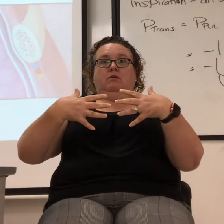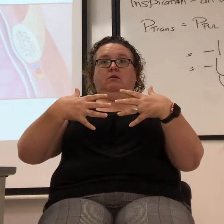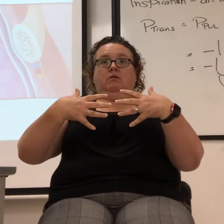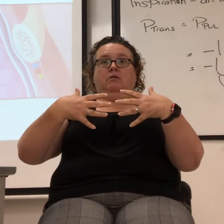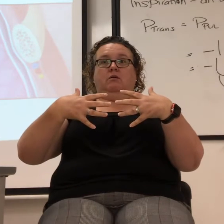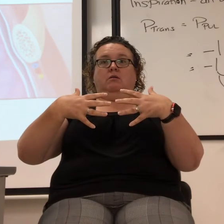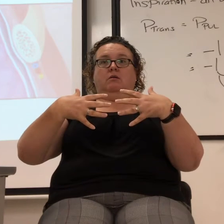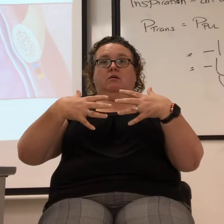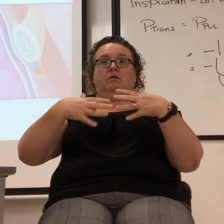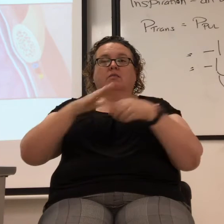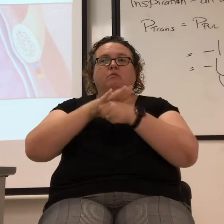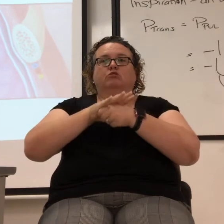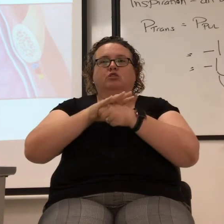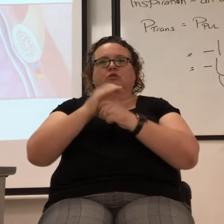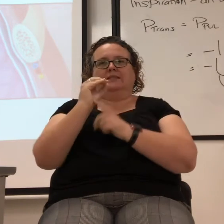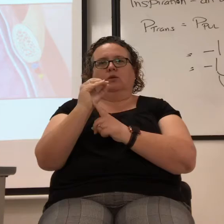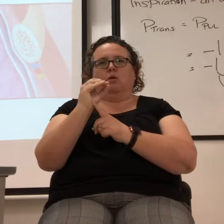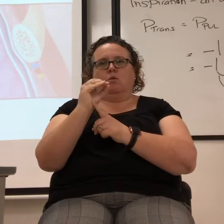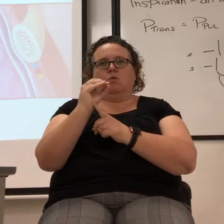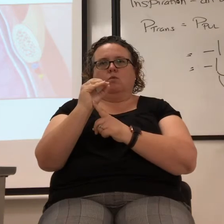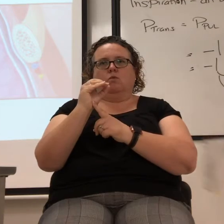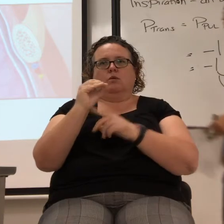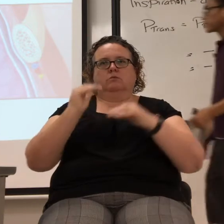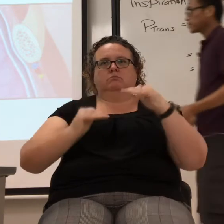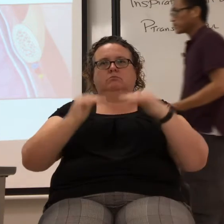The pressure is 0. Okay.